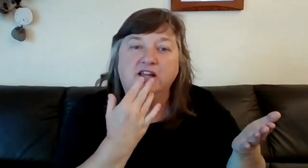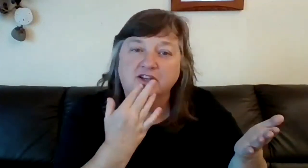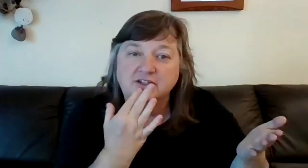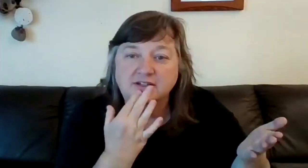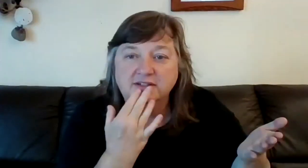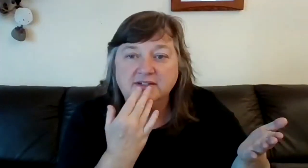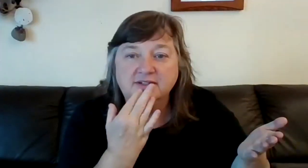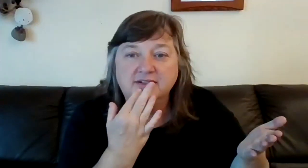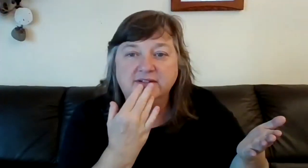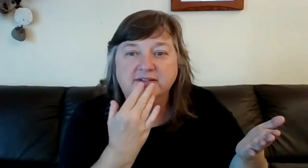color.